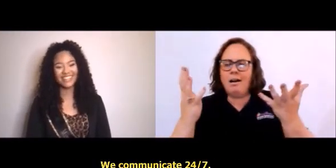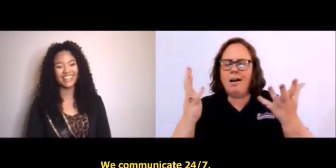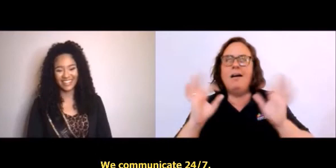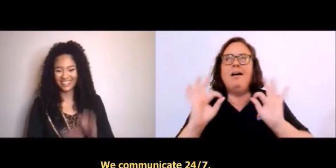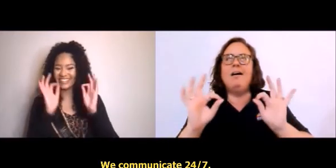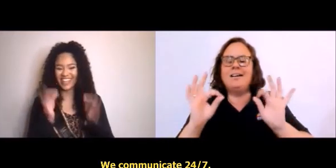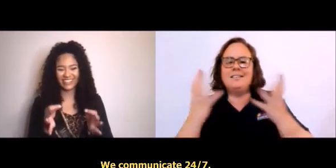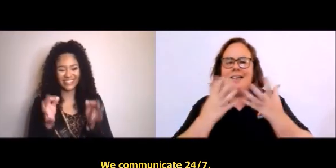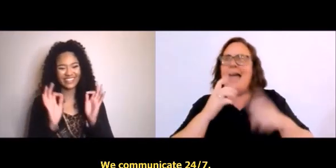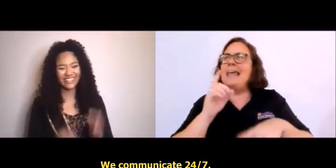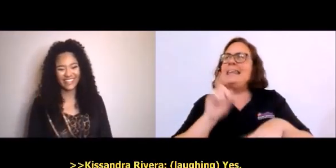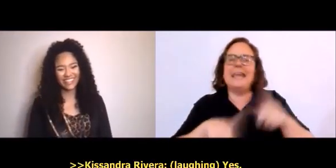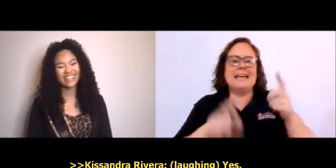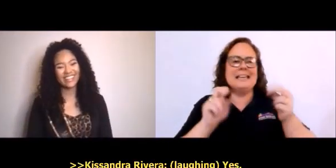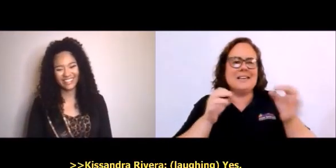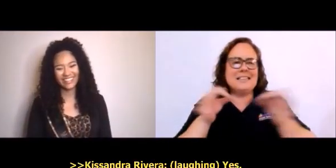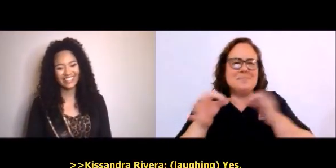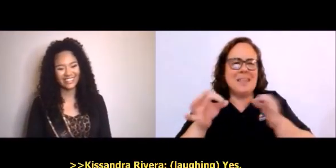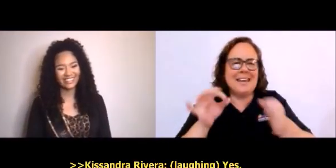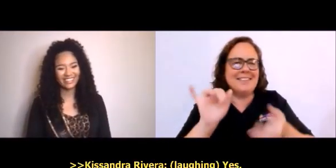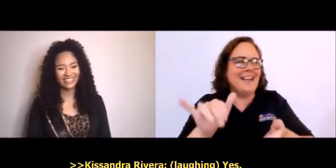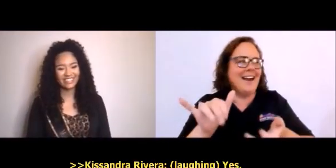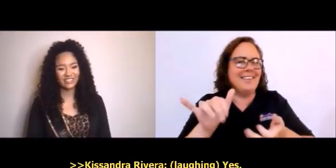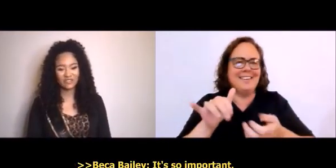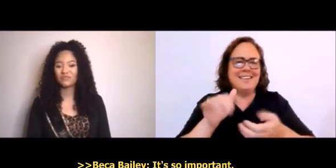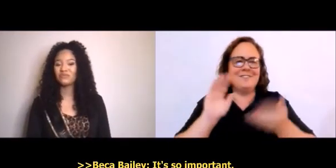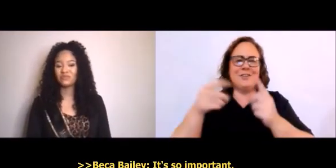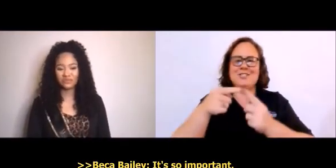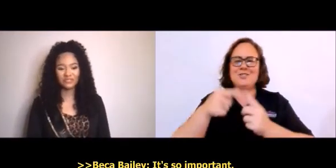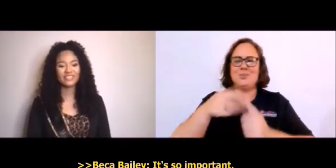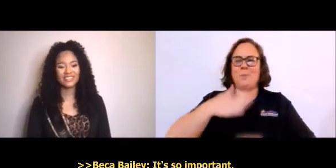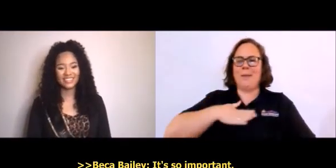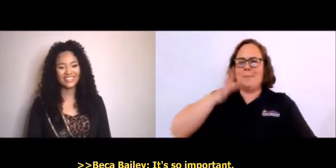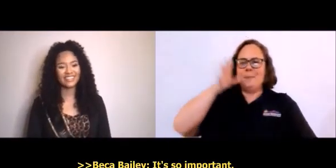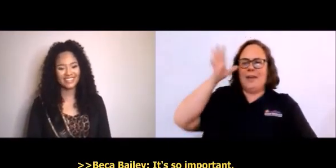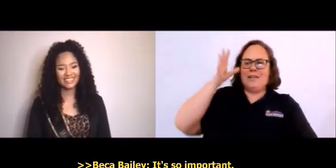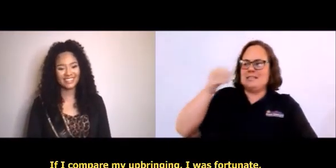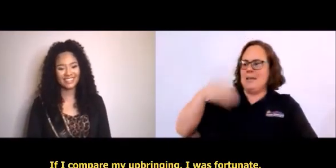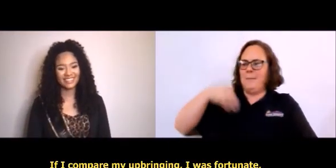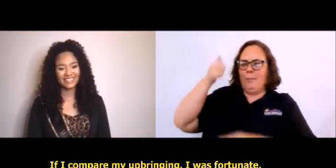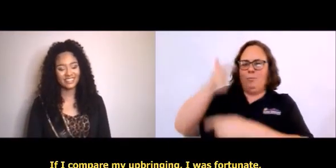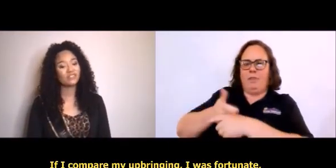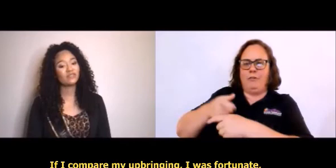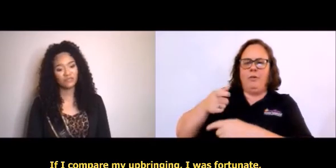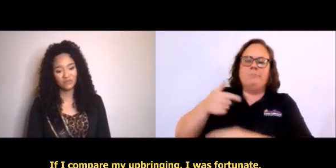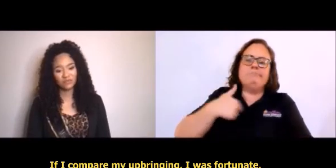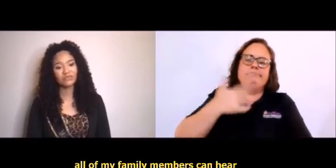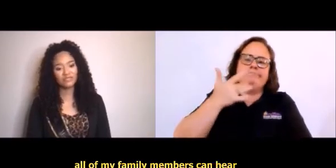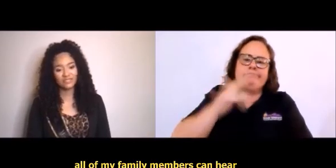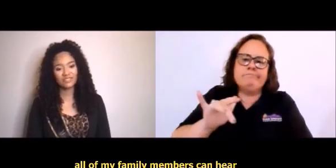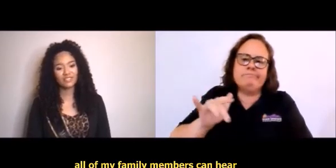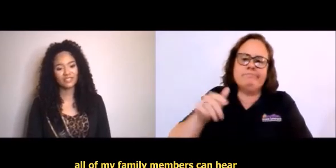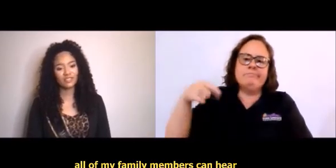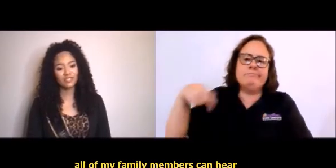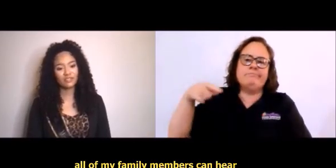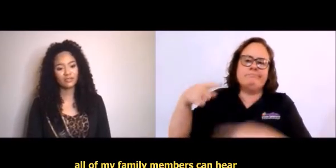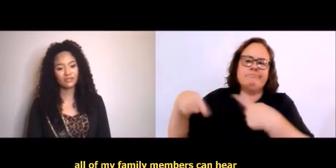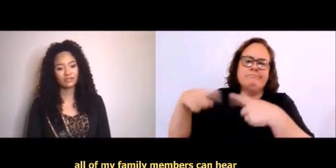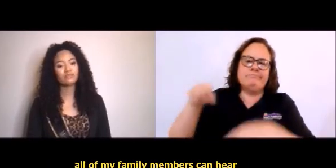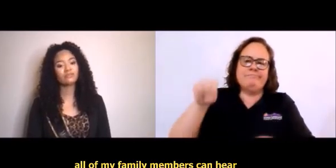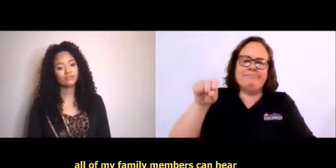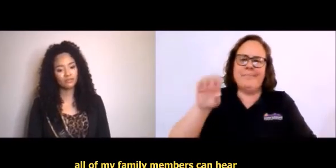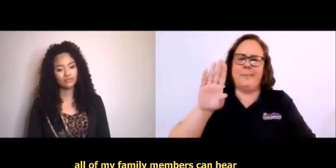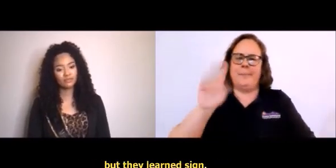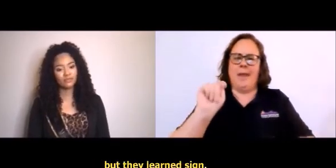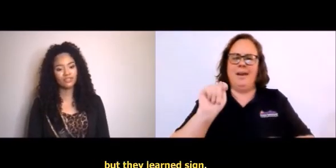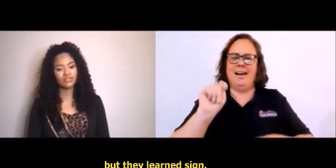communicate 24/7. It's so important. If I compare my upbringing, I was fortunate. All of my family members can